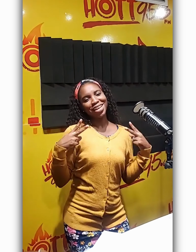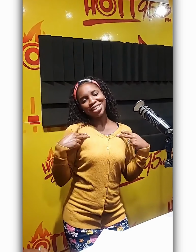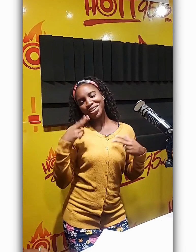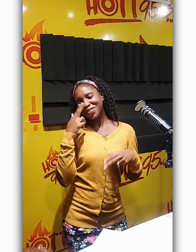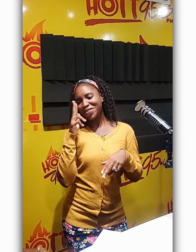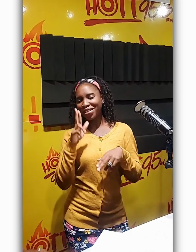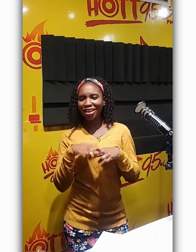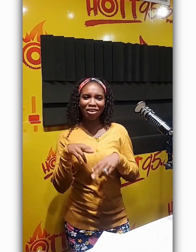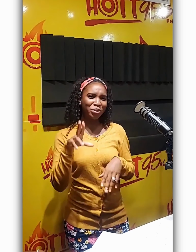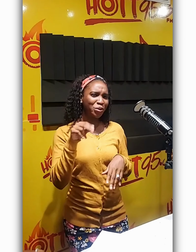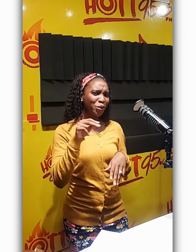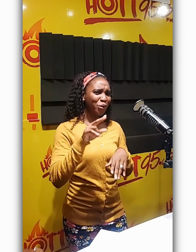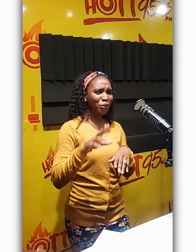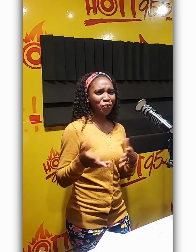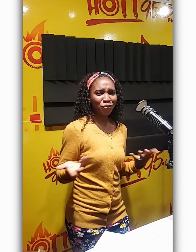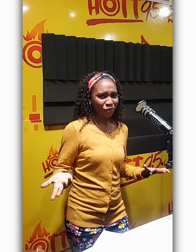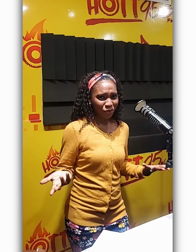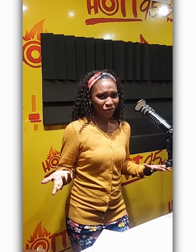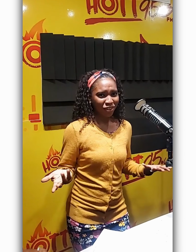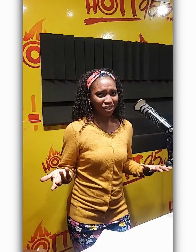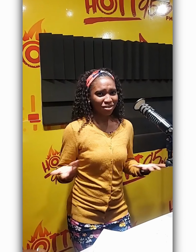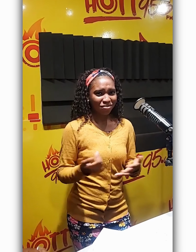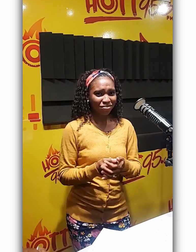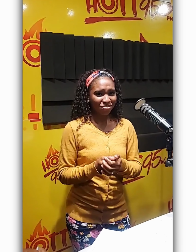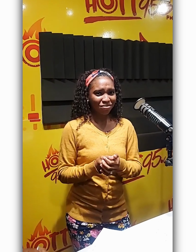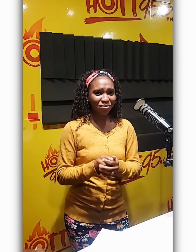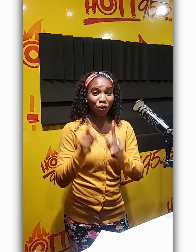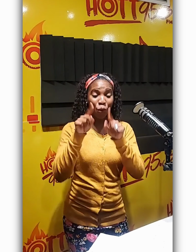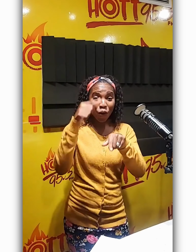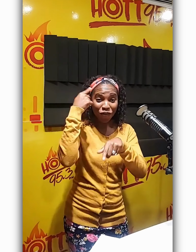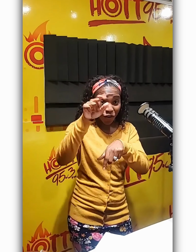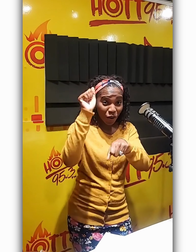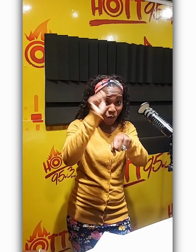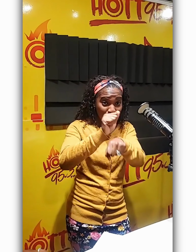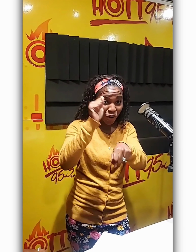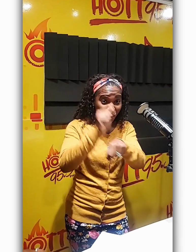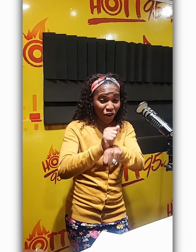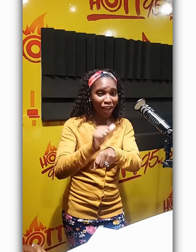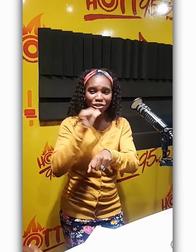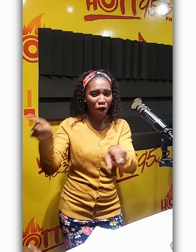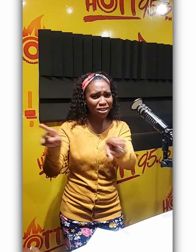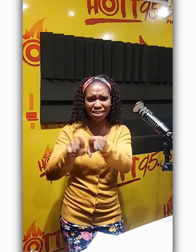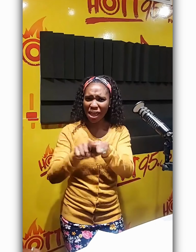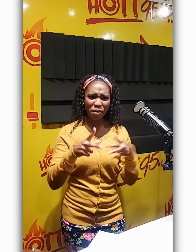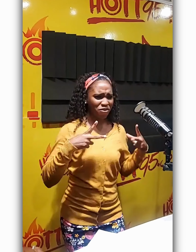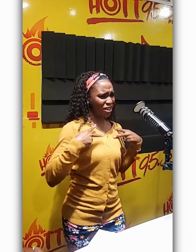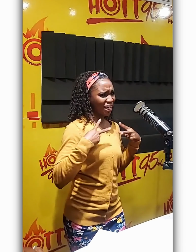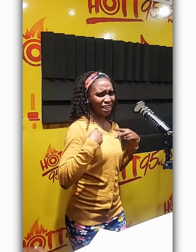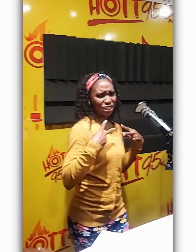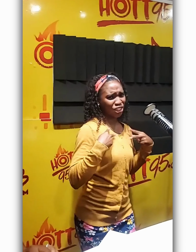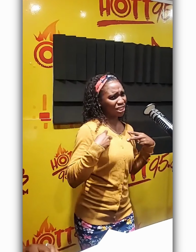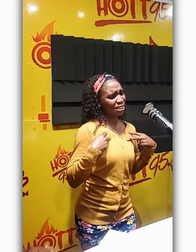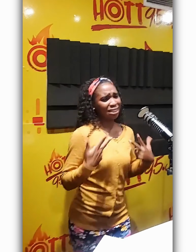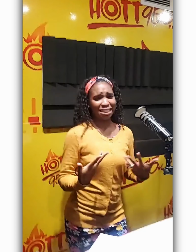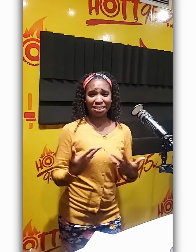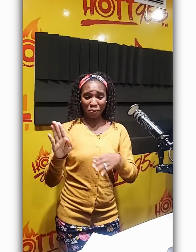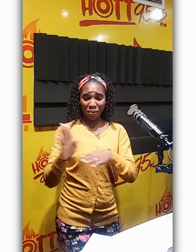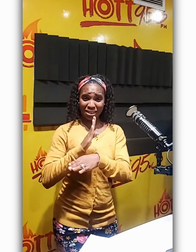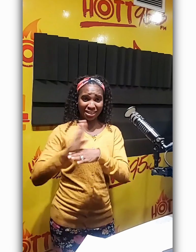it's nowhere near the Completely same. different. Like going away for business is nothing like pleasure. Don't care how much days you got to breathe. No, your experience as an